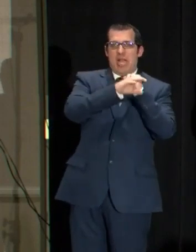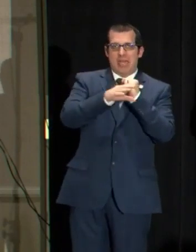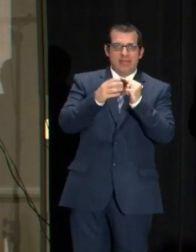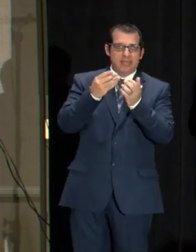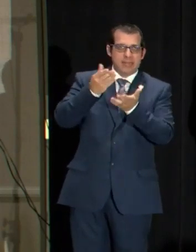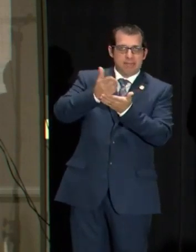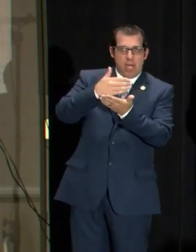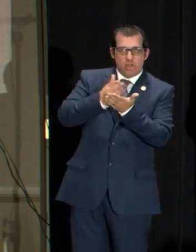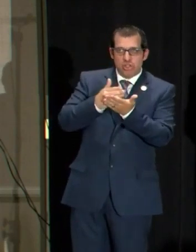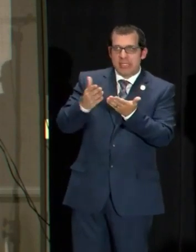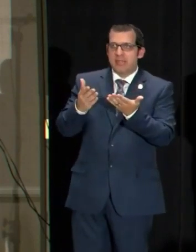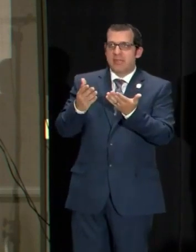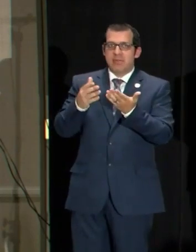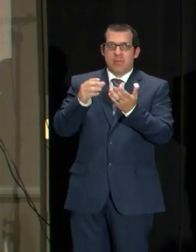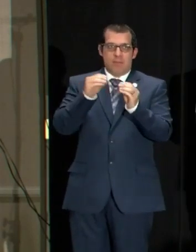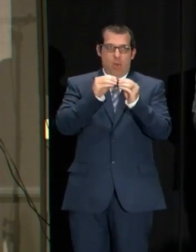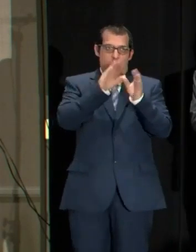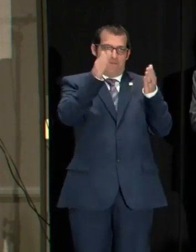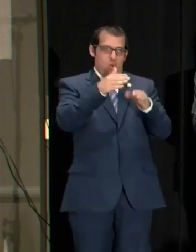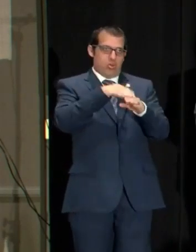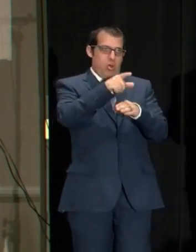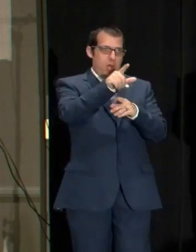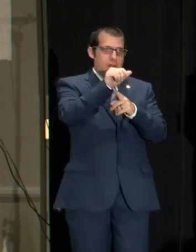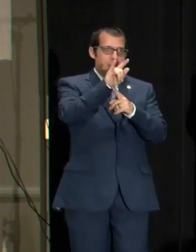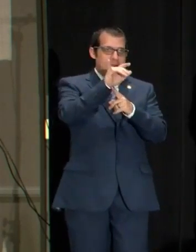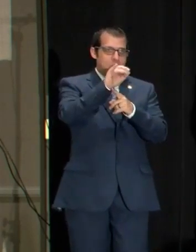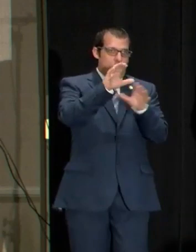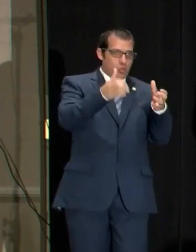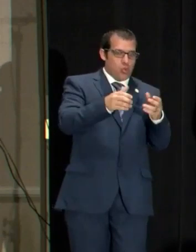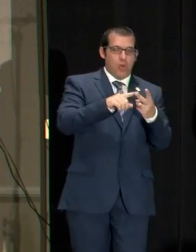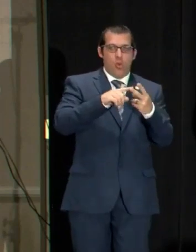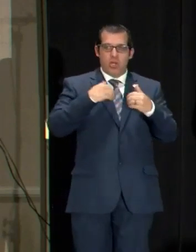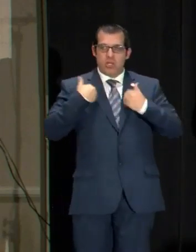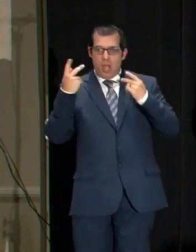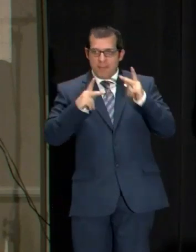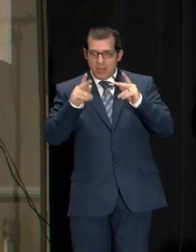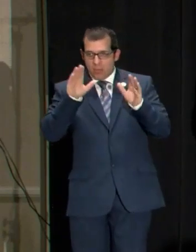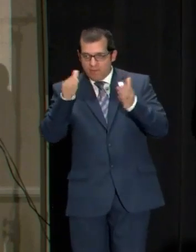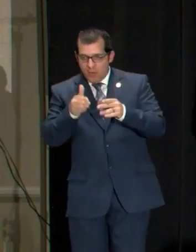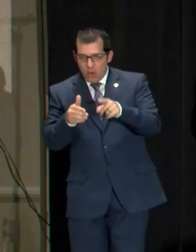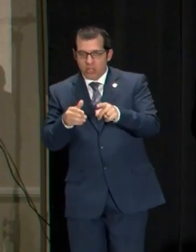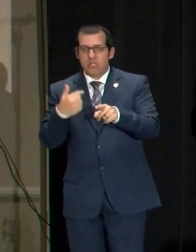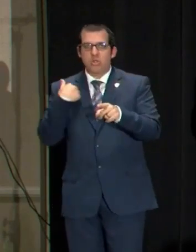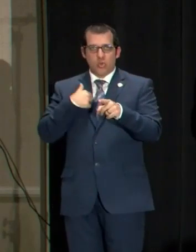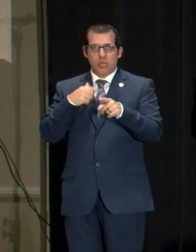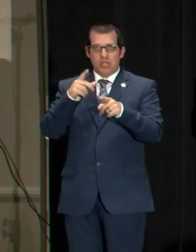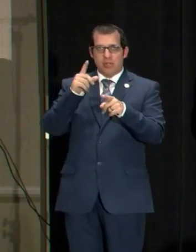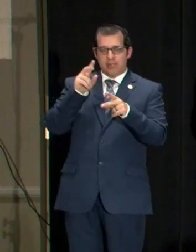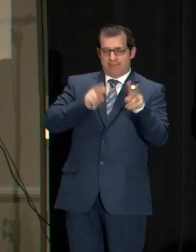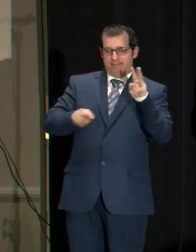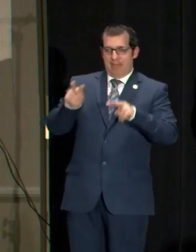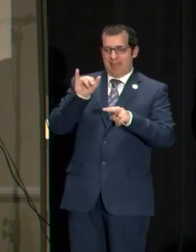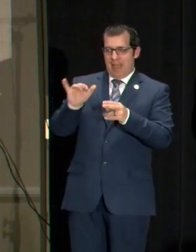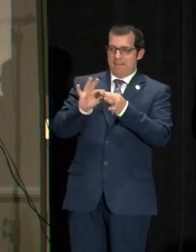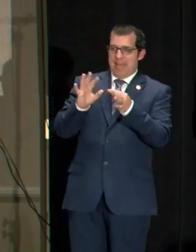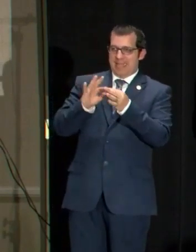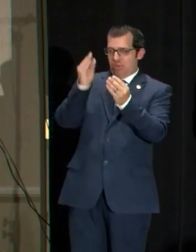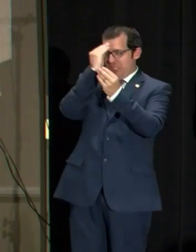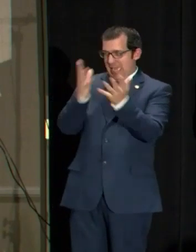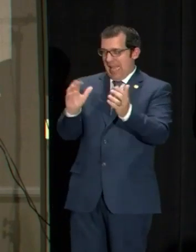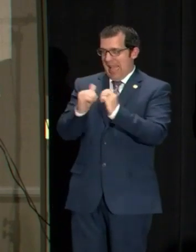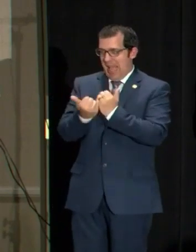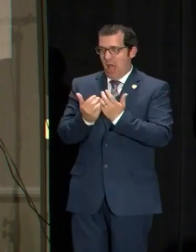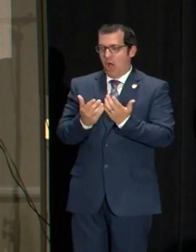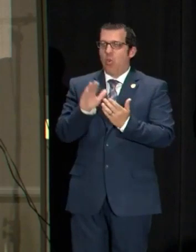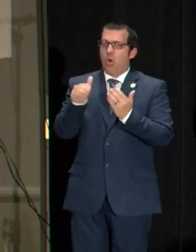elsewhere, or to target young people? So we look at that messaging as well.